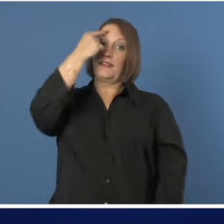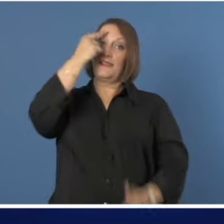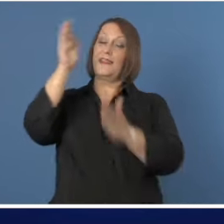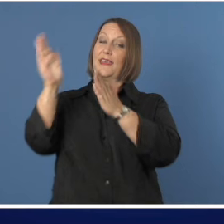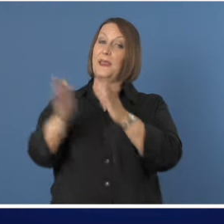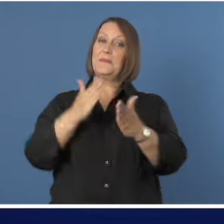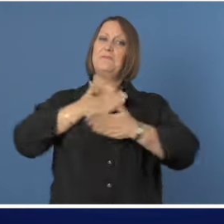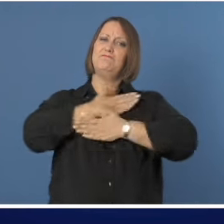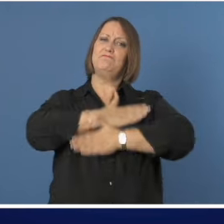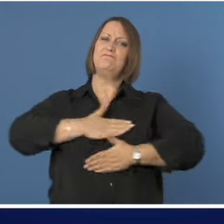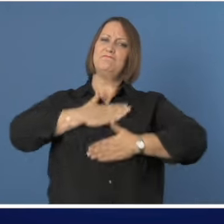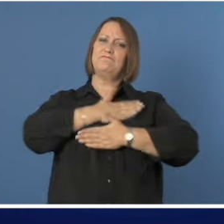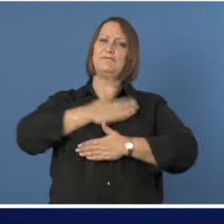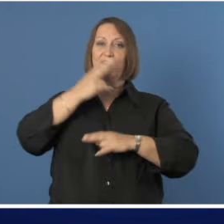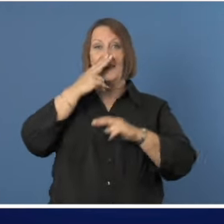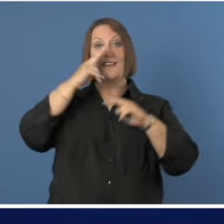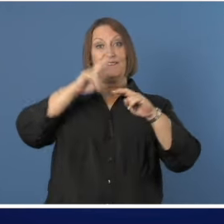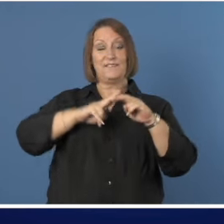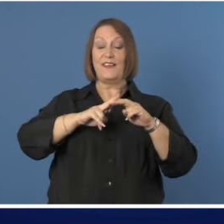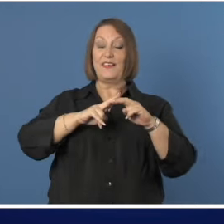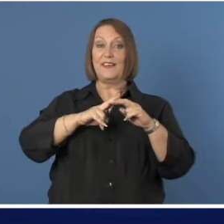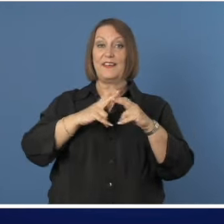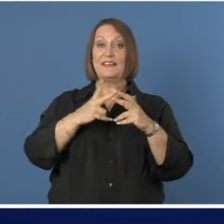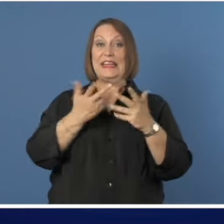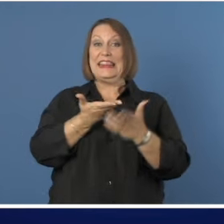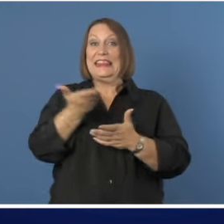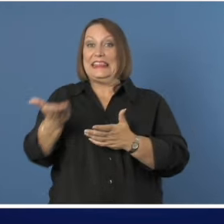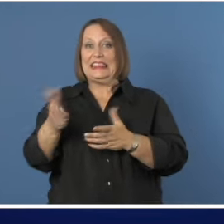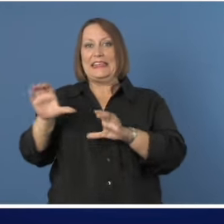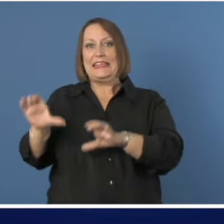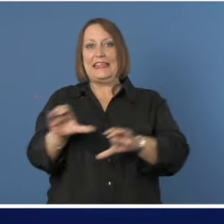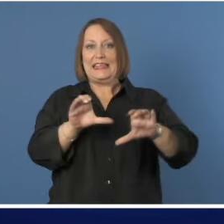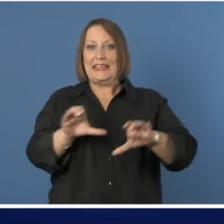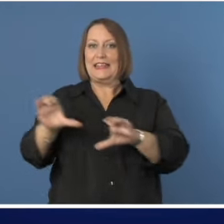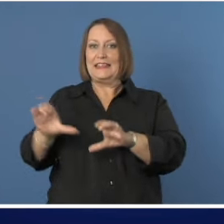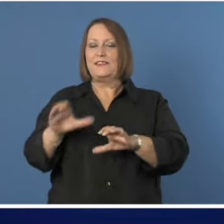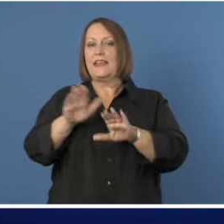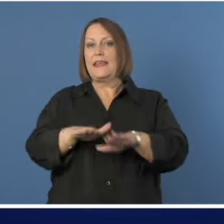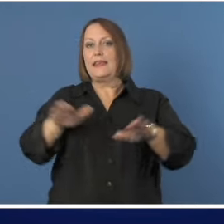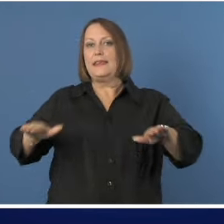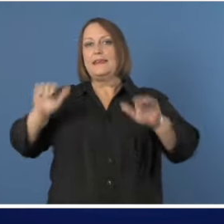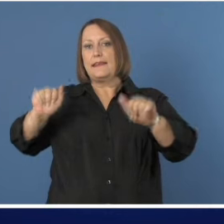Plan recreational activities that your children can do at home.